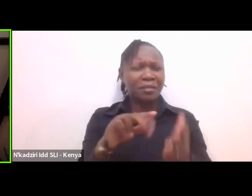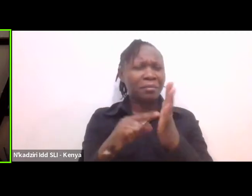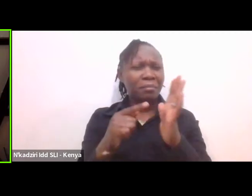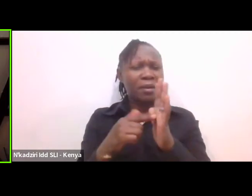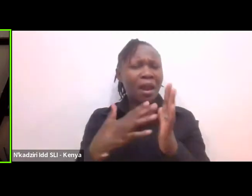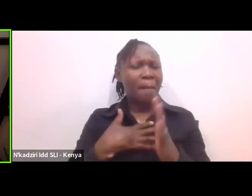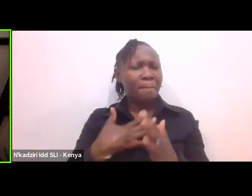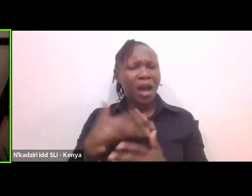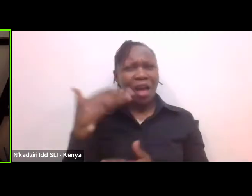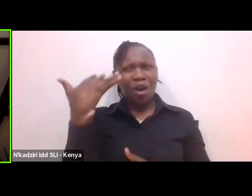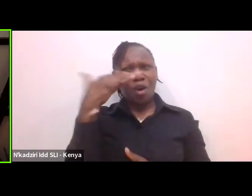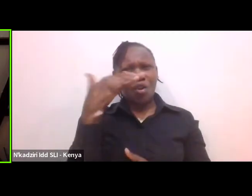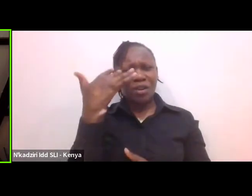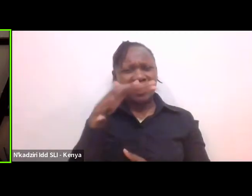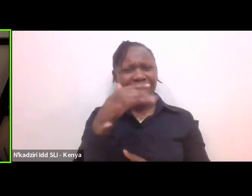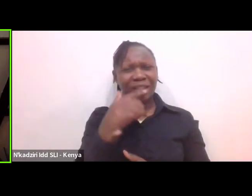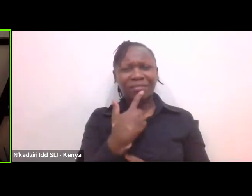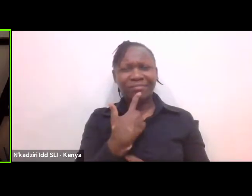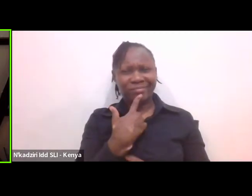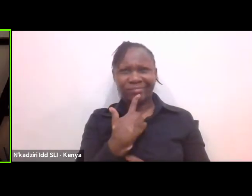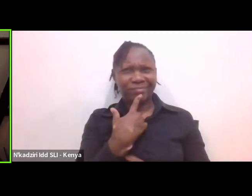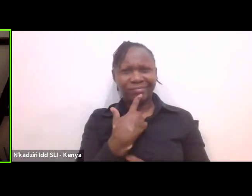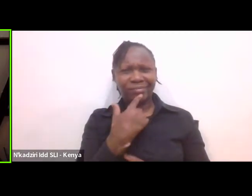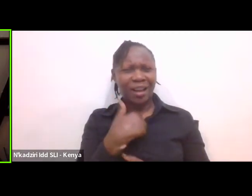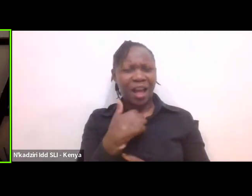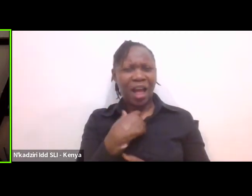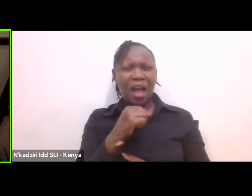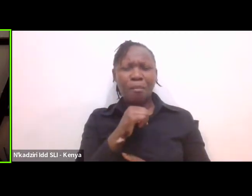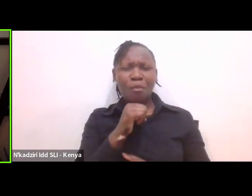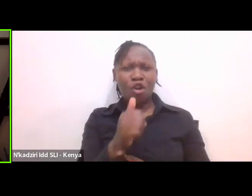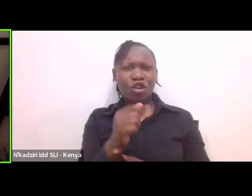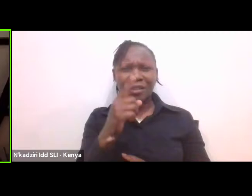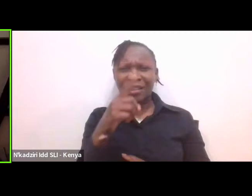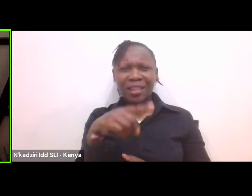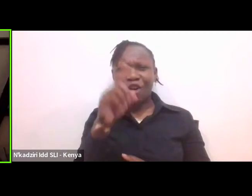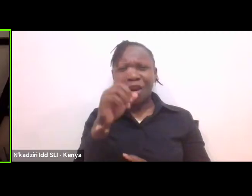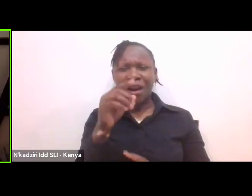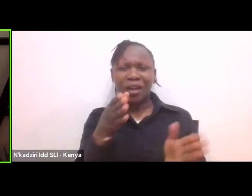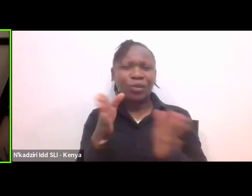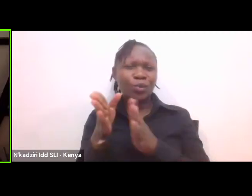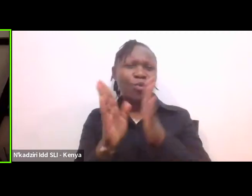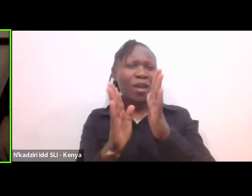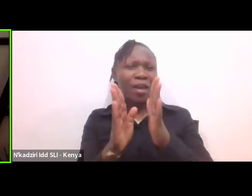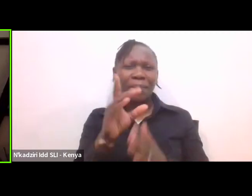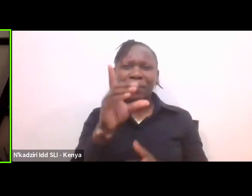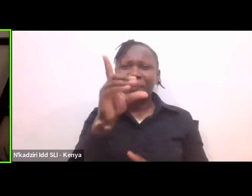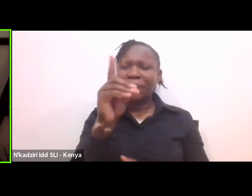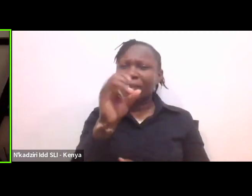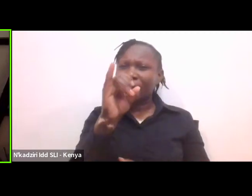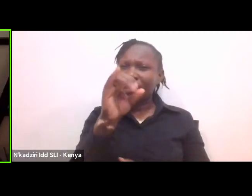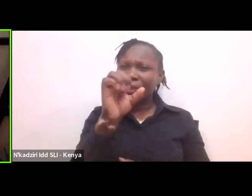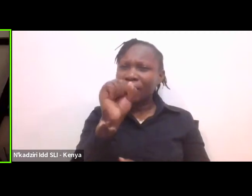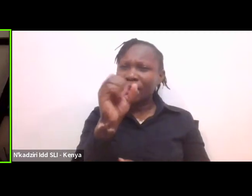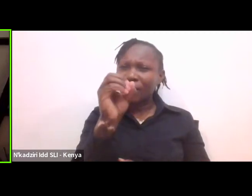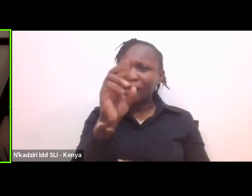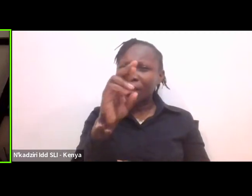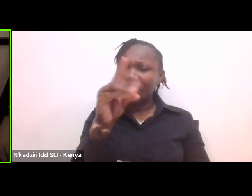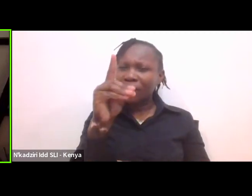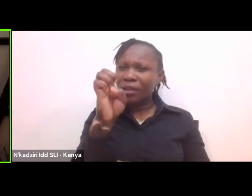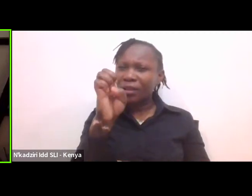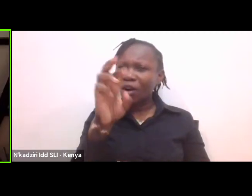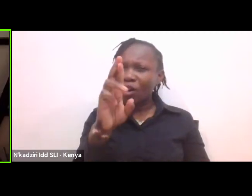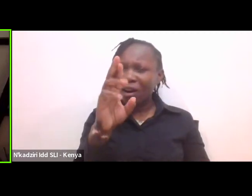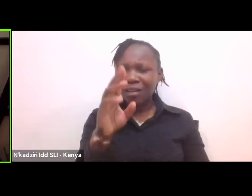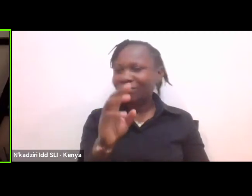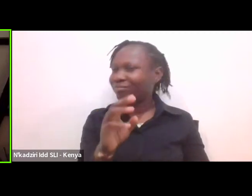of disorderliness on my part, when that's plainly not the case. Even